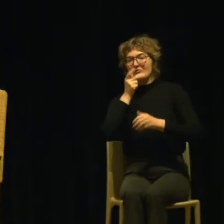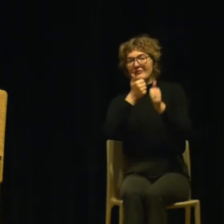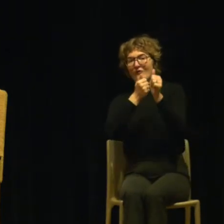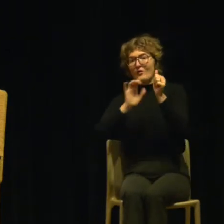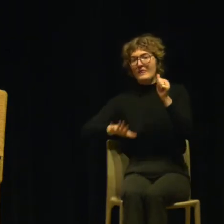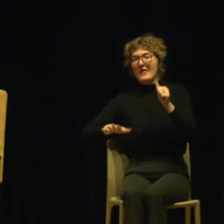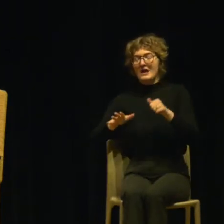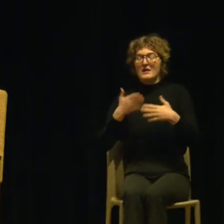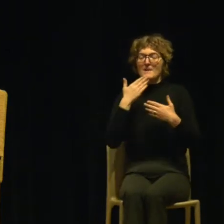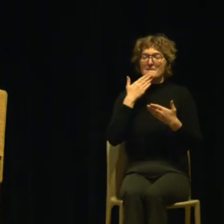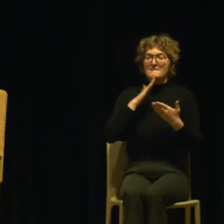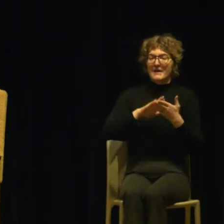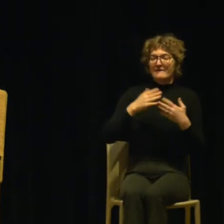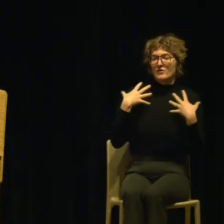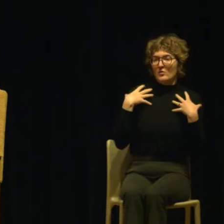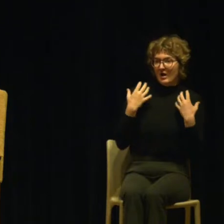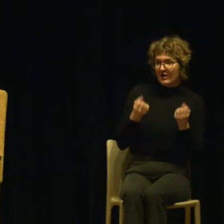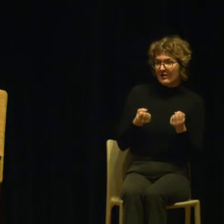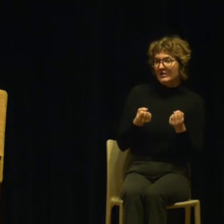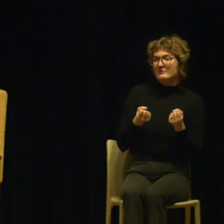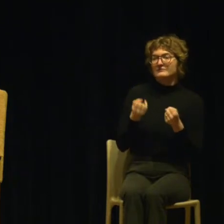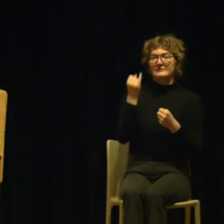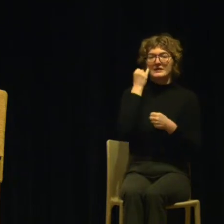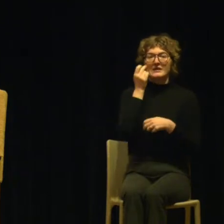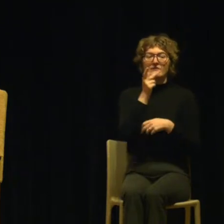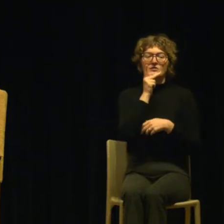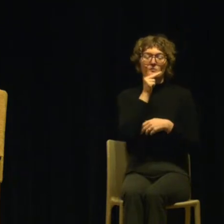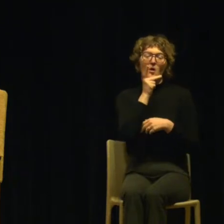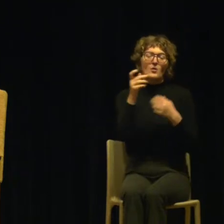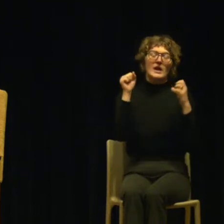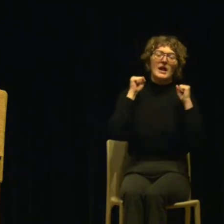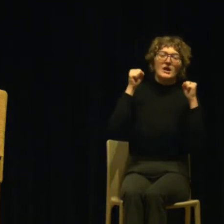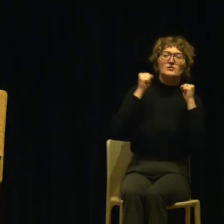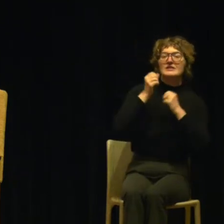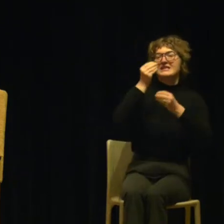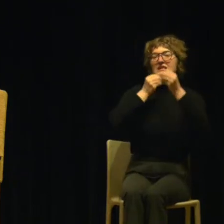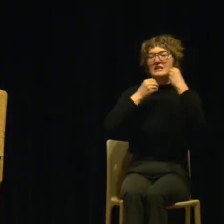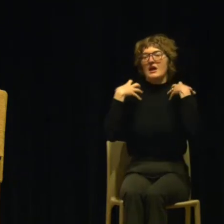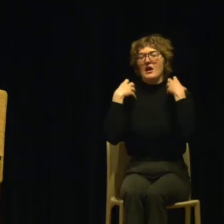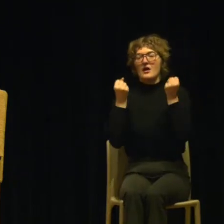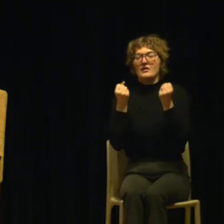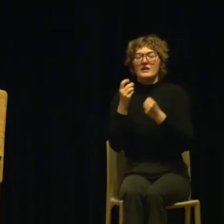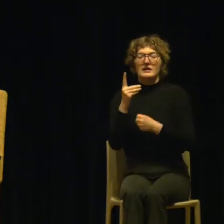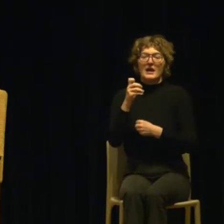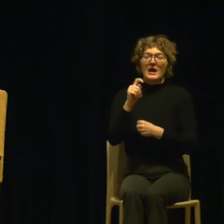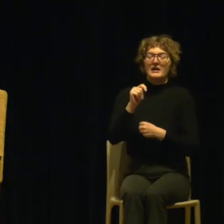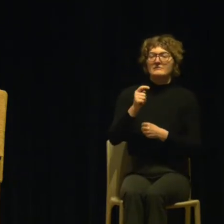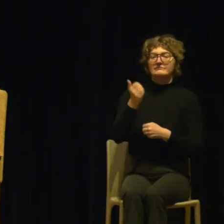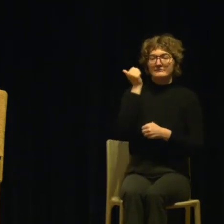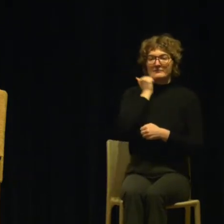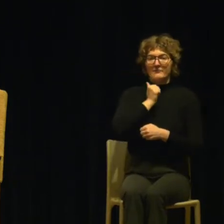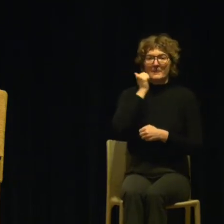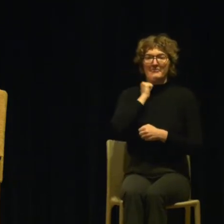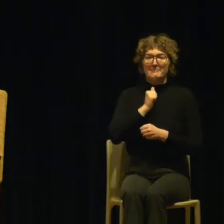for you or any number of reasons. So if you don't smoke, you exercise, you eat a healthy diet, get a good night's sleep by